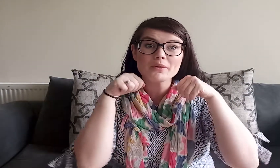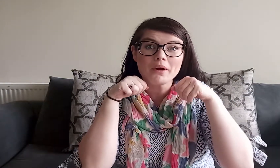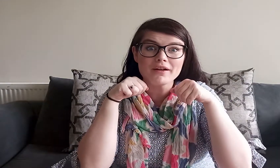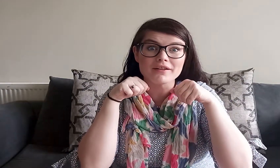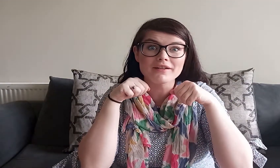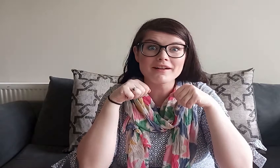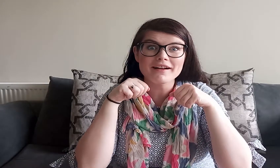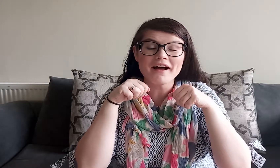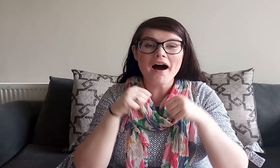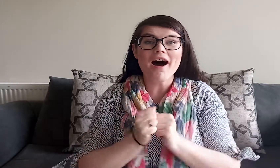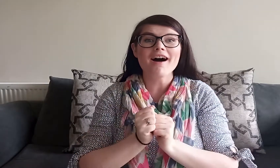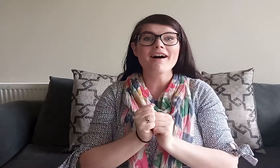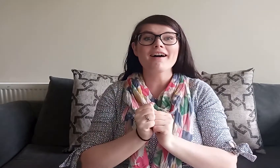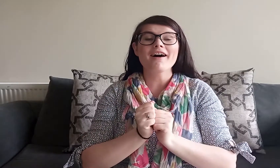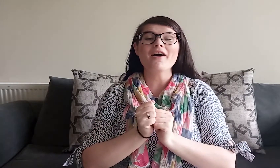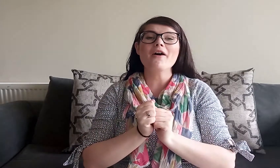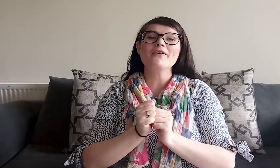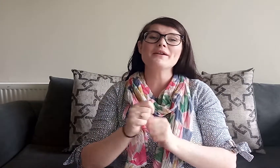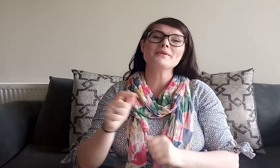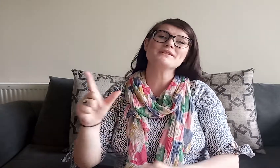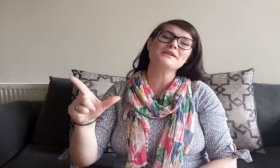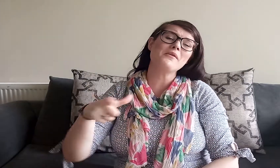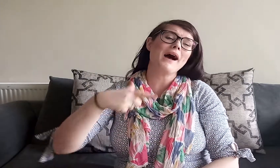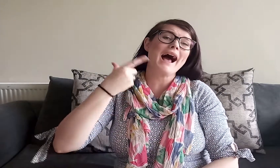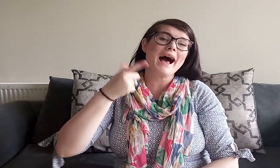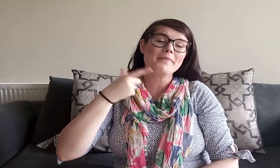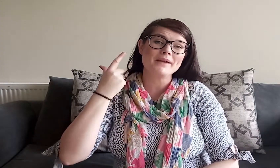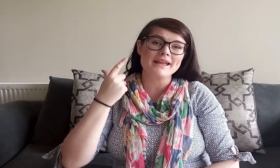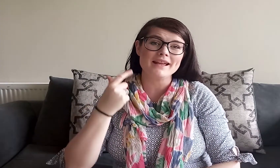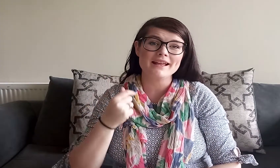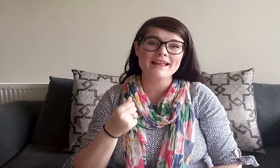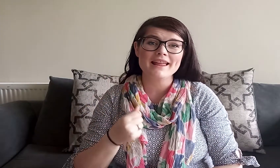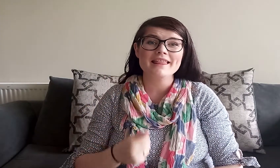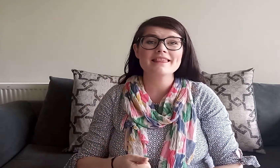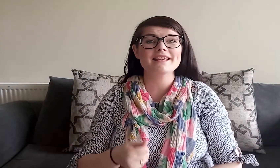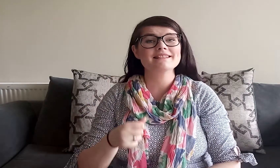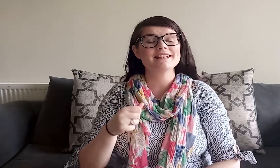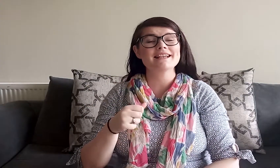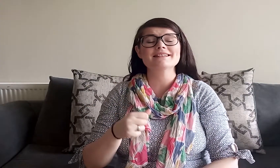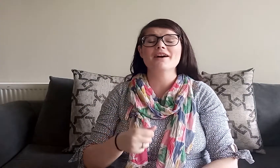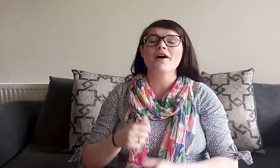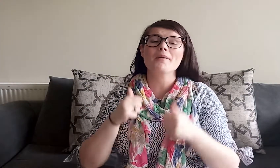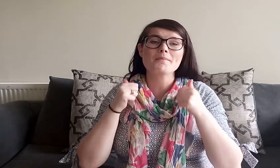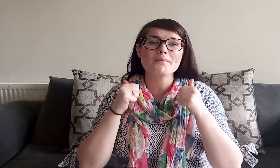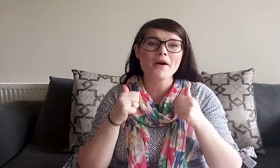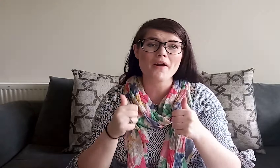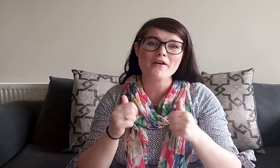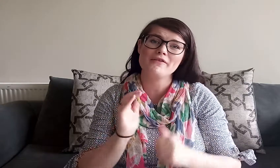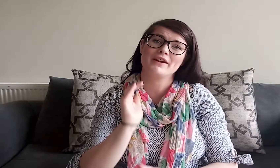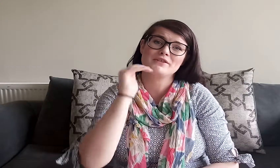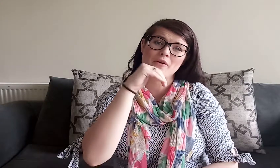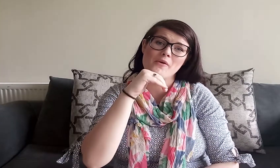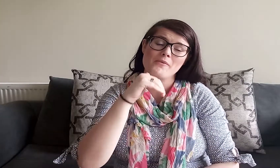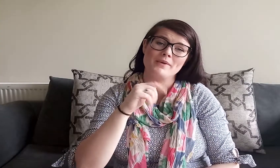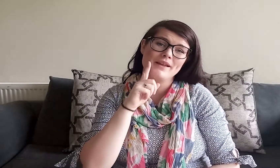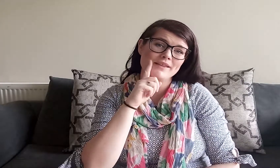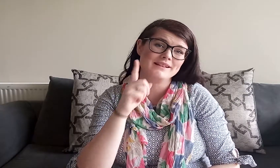squirrel. Oh, they were so happy. "This is our perfect home," they